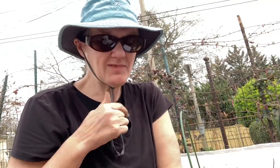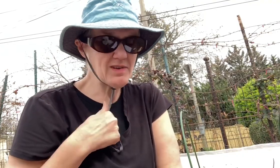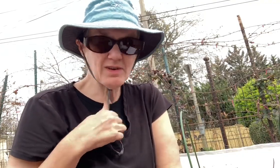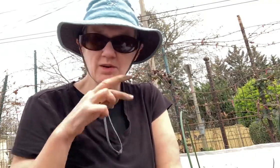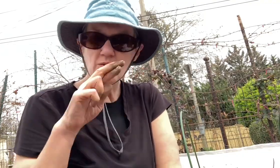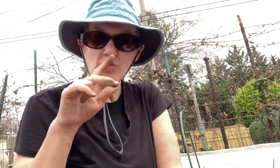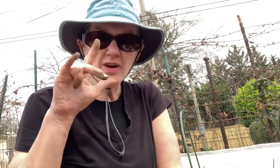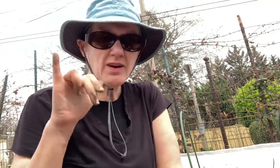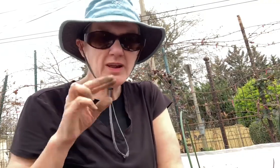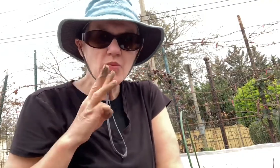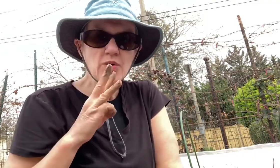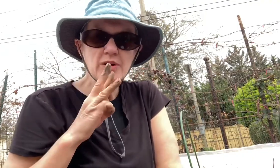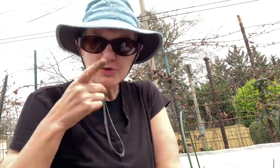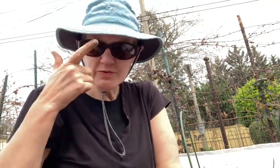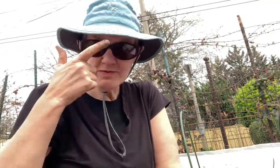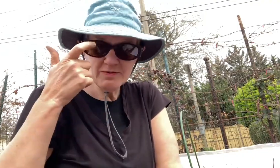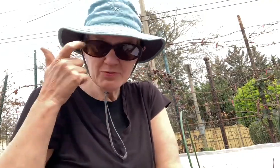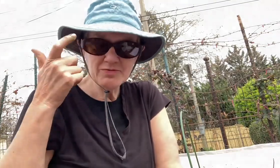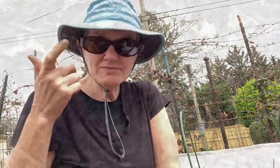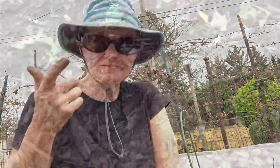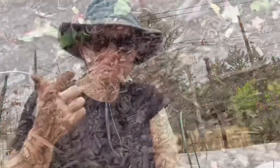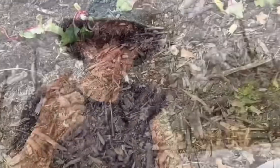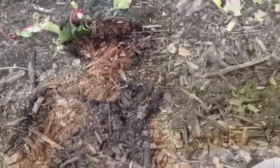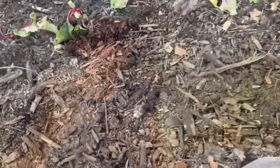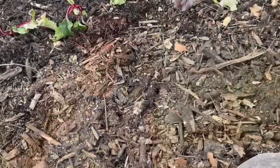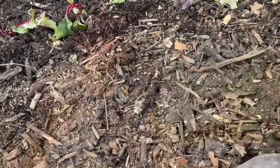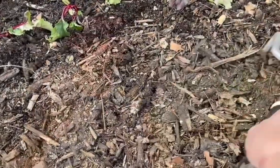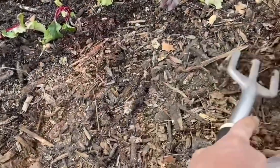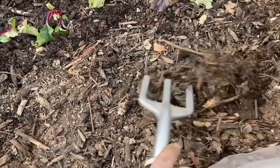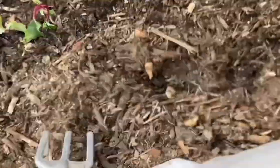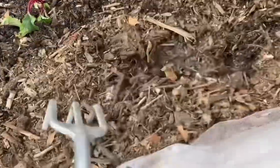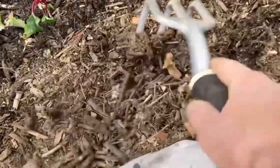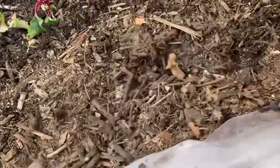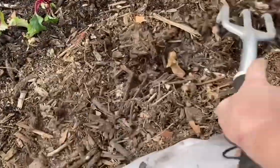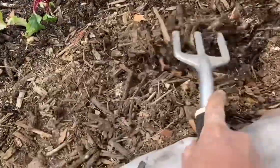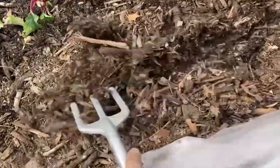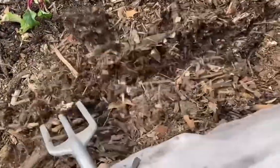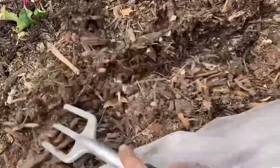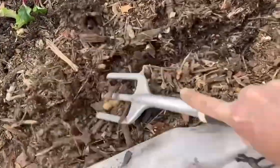have to water. I rarely water in the summer because it holds in the moisture.